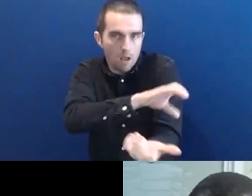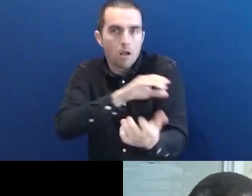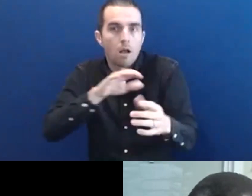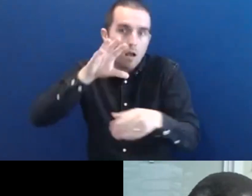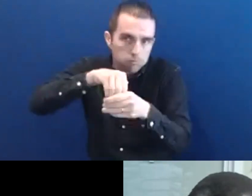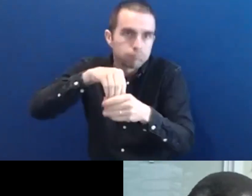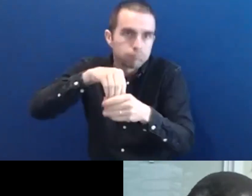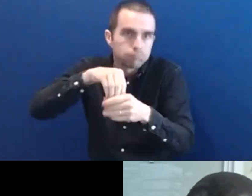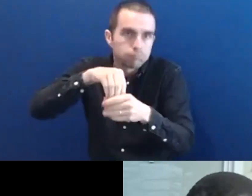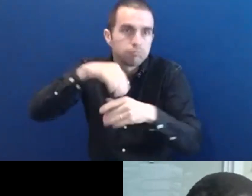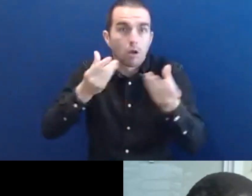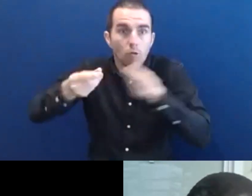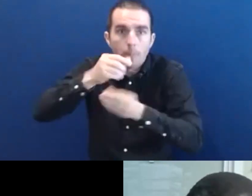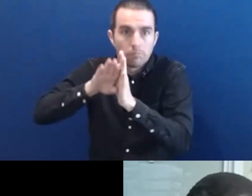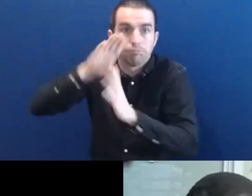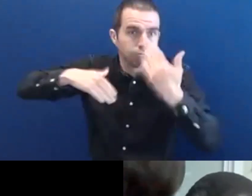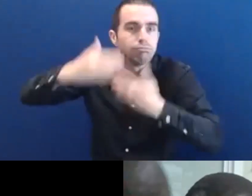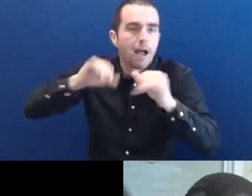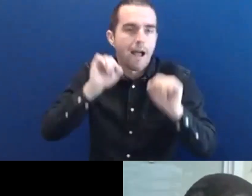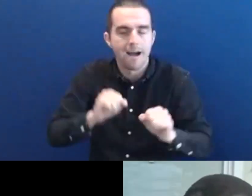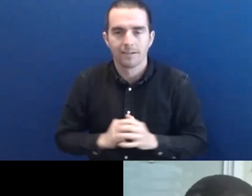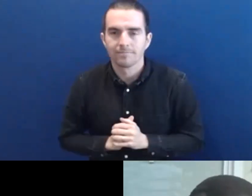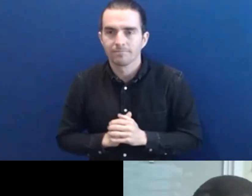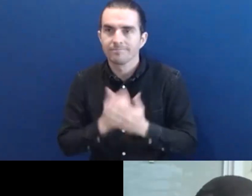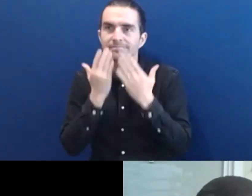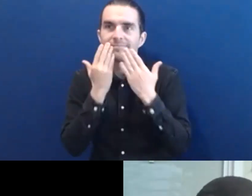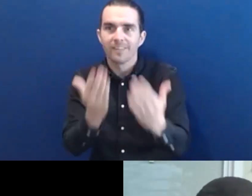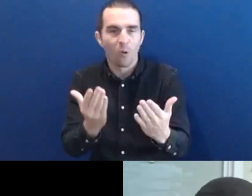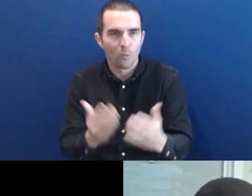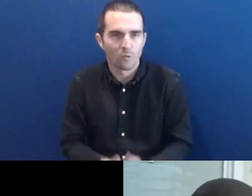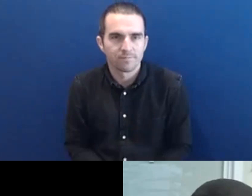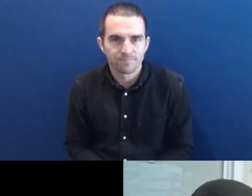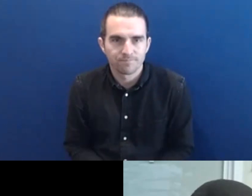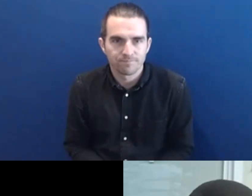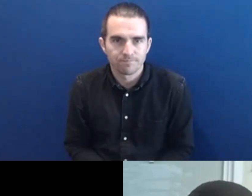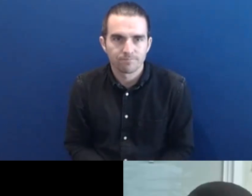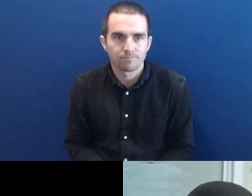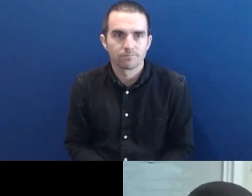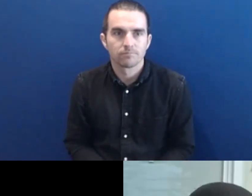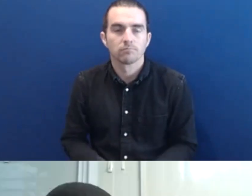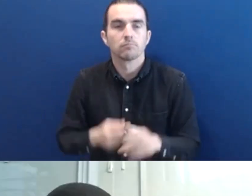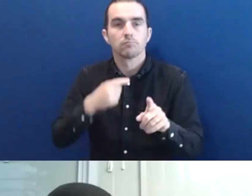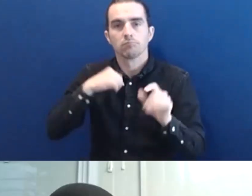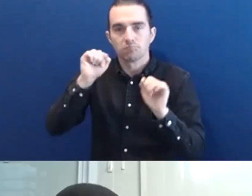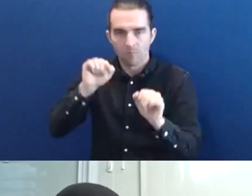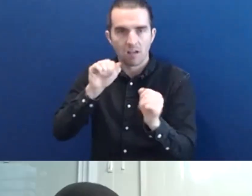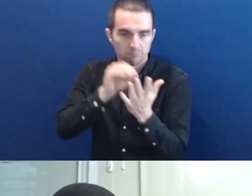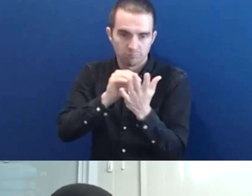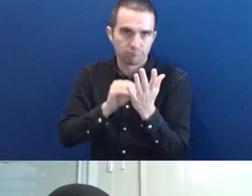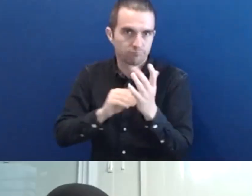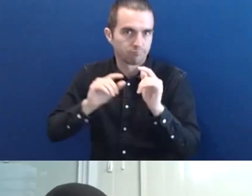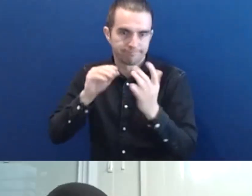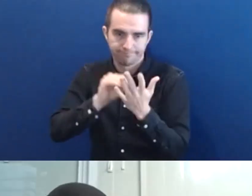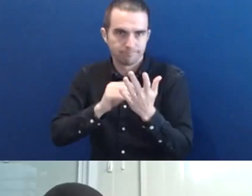put as risks that are facing. Thank you very much, Agostino. I would like to hand over to